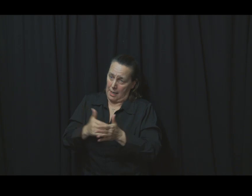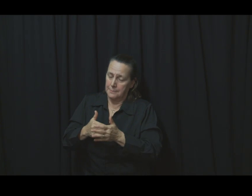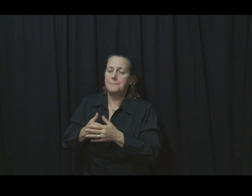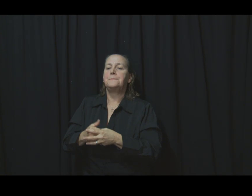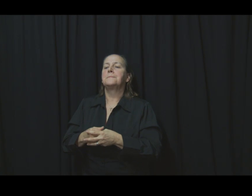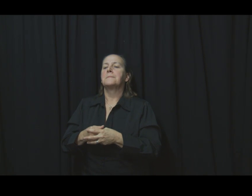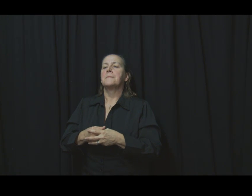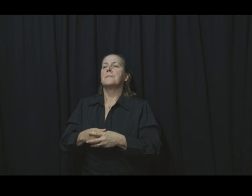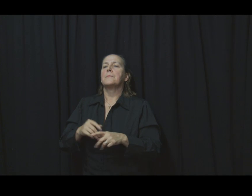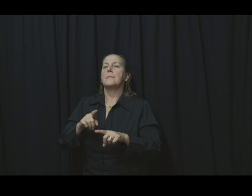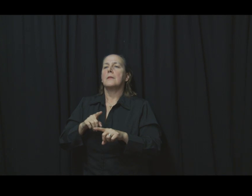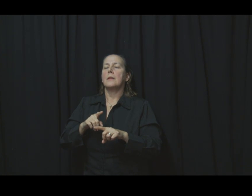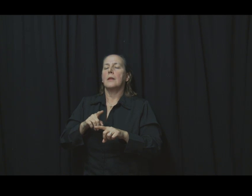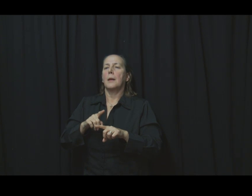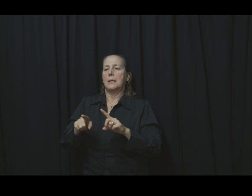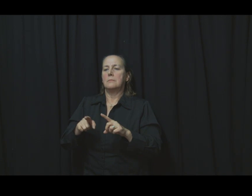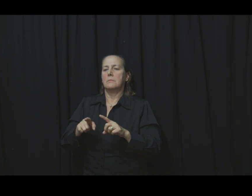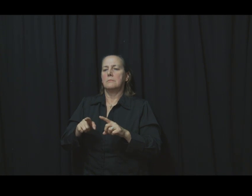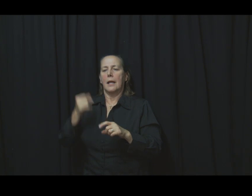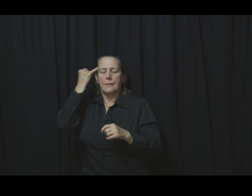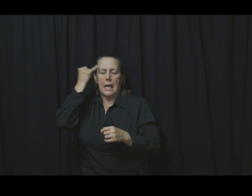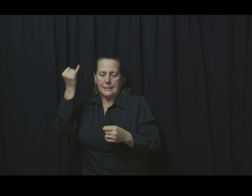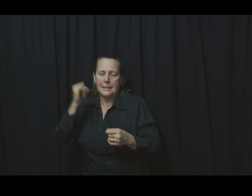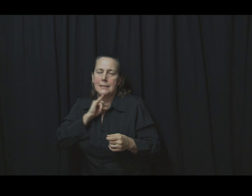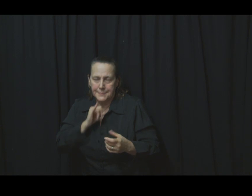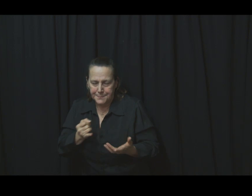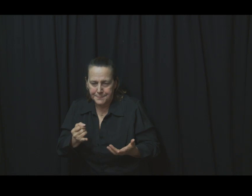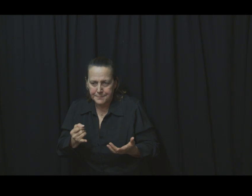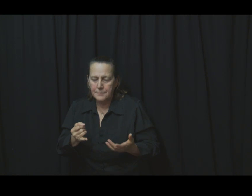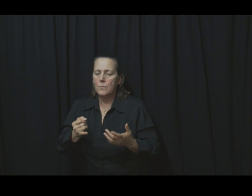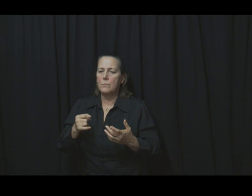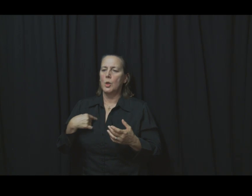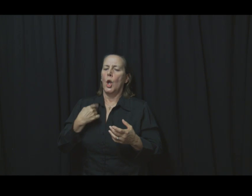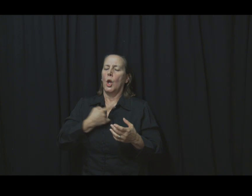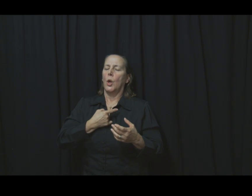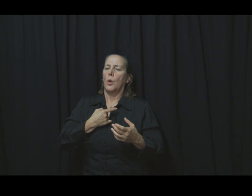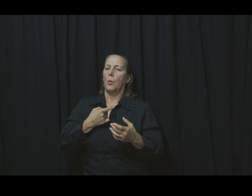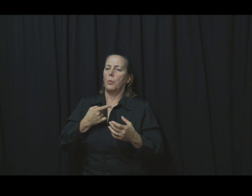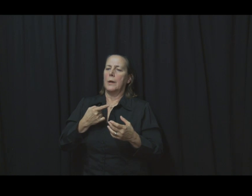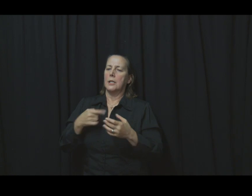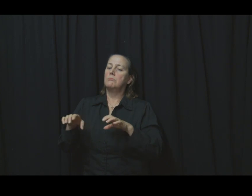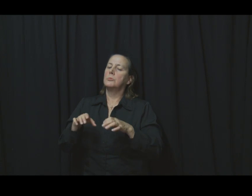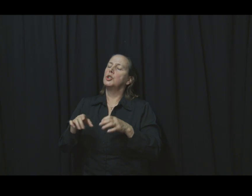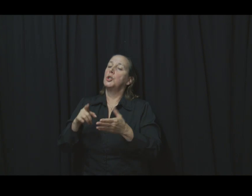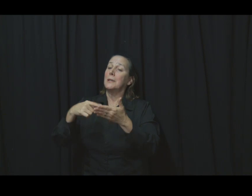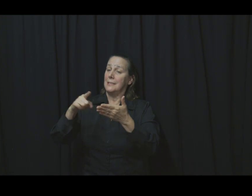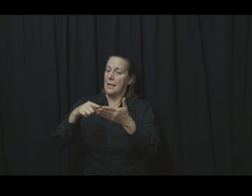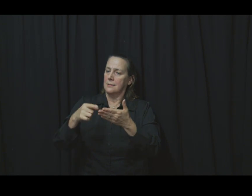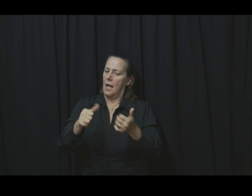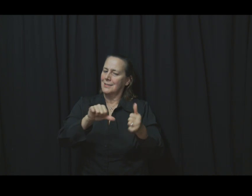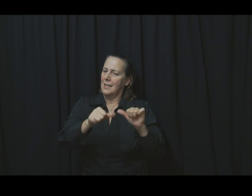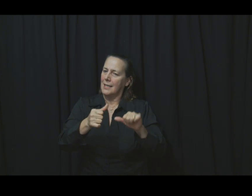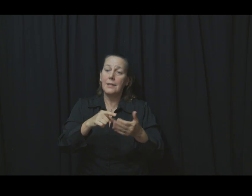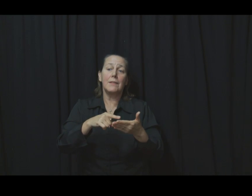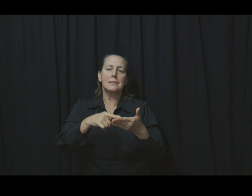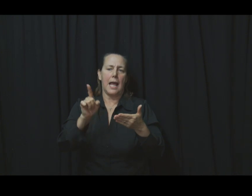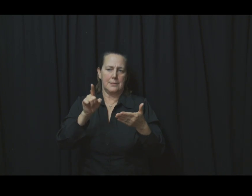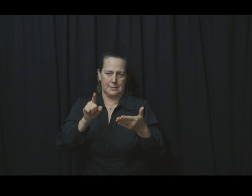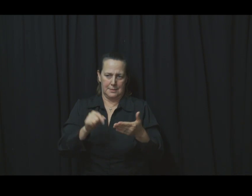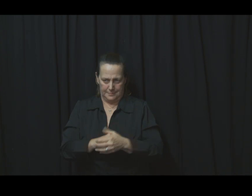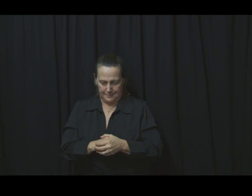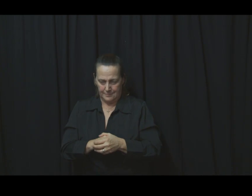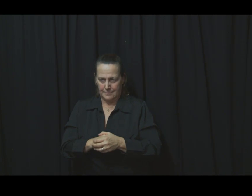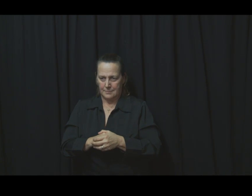this is the premise of the bit. And we can then run a test, a scientific test. People in the